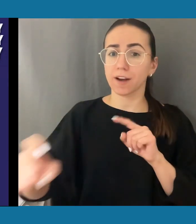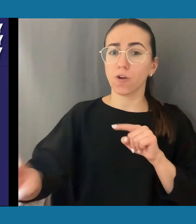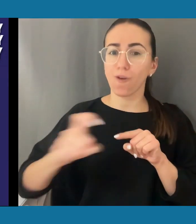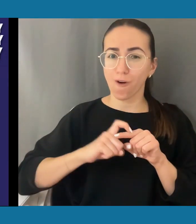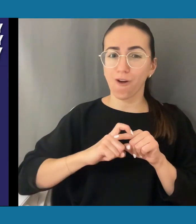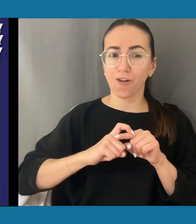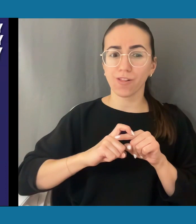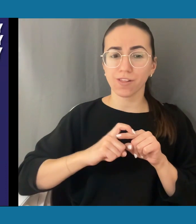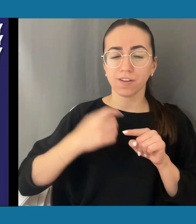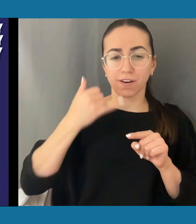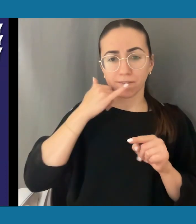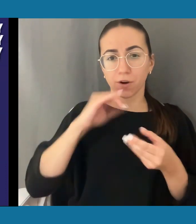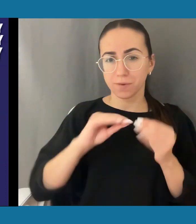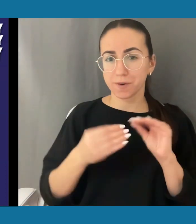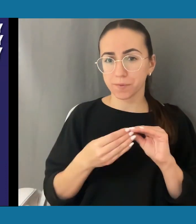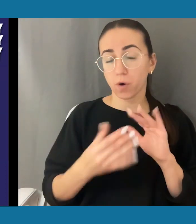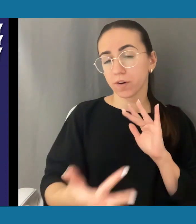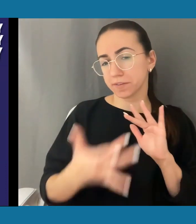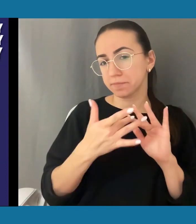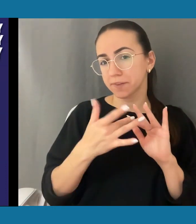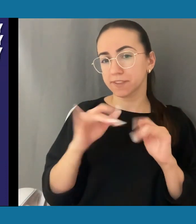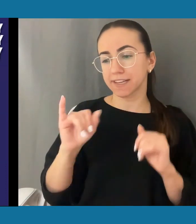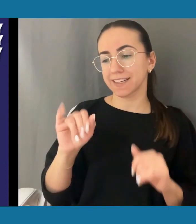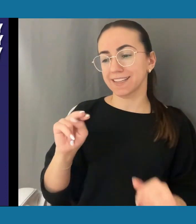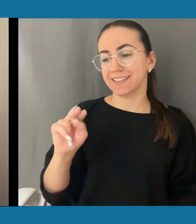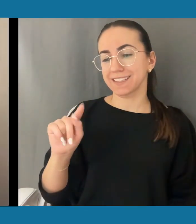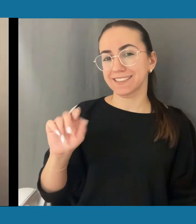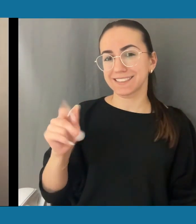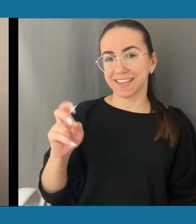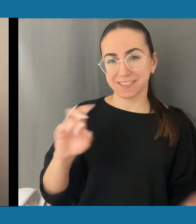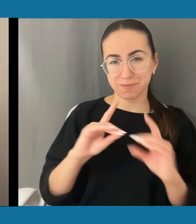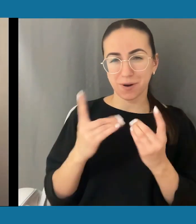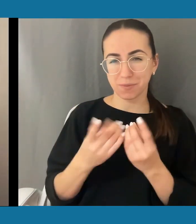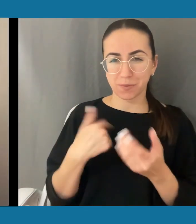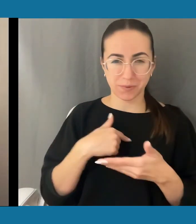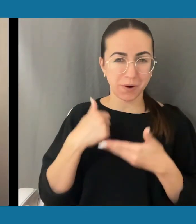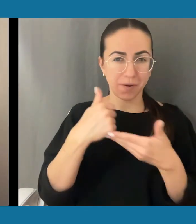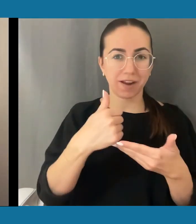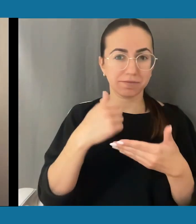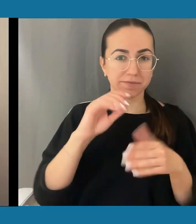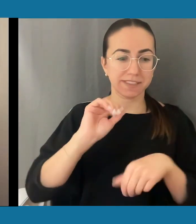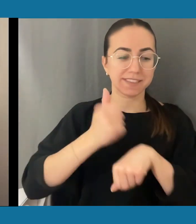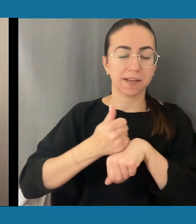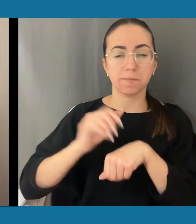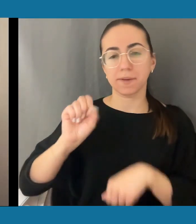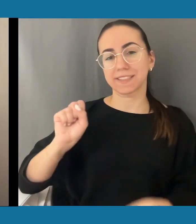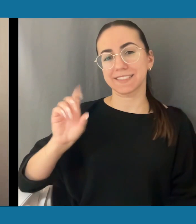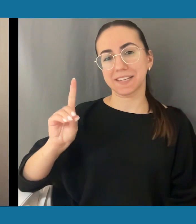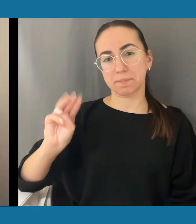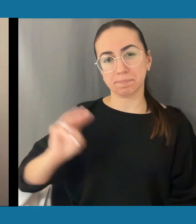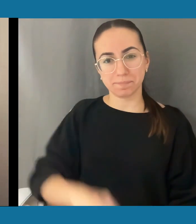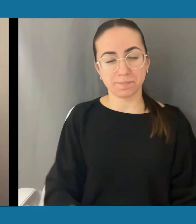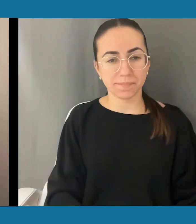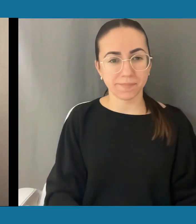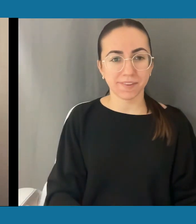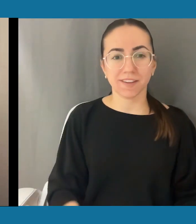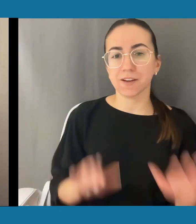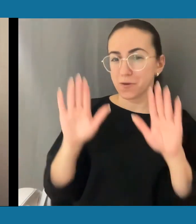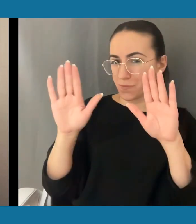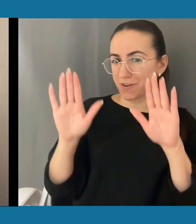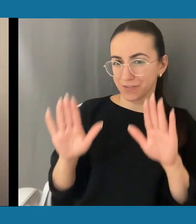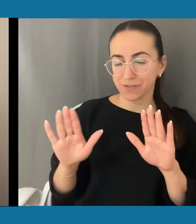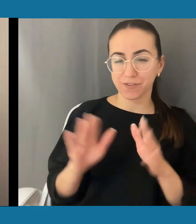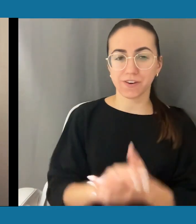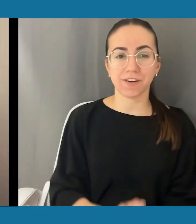gladly assist them to develop one. That's wonderful. And I wanted to share too that ABLE